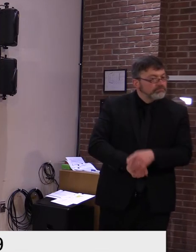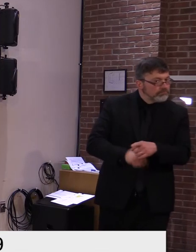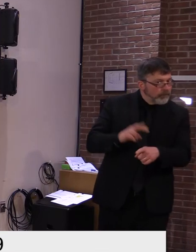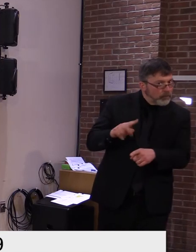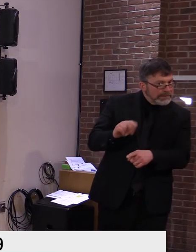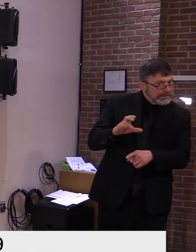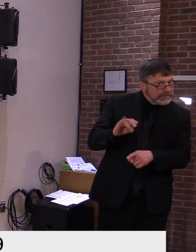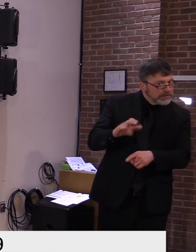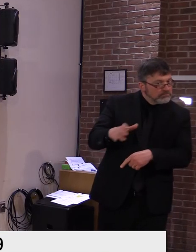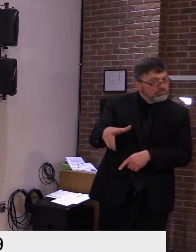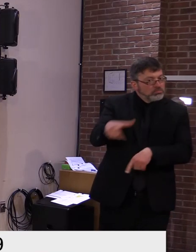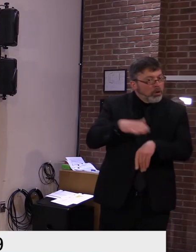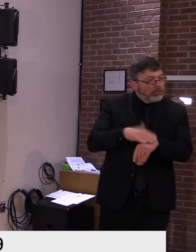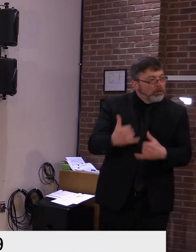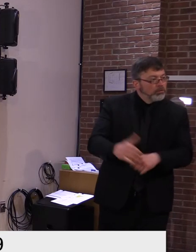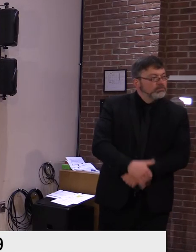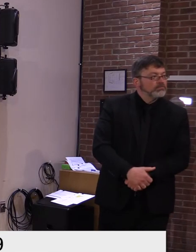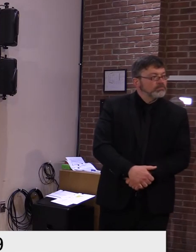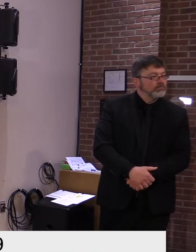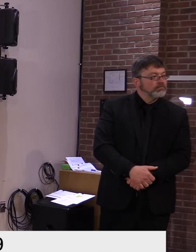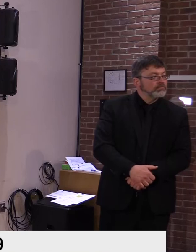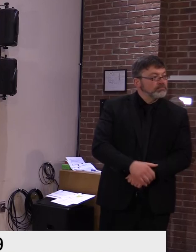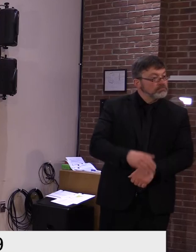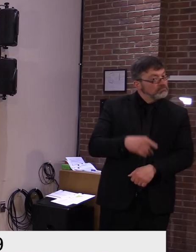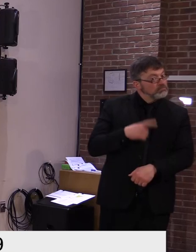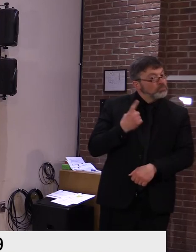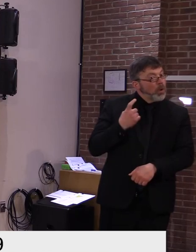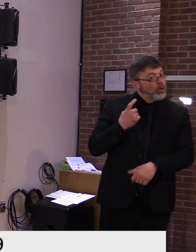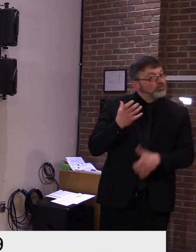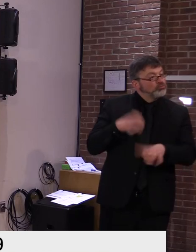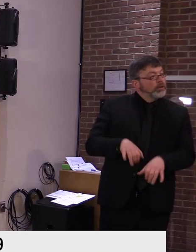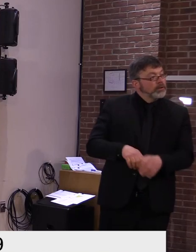Paige? All right, give Paige one last chance, star six to unmute.